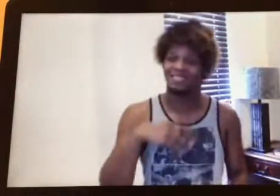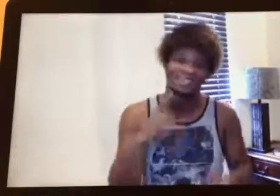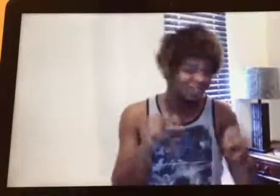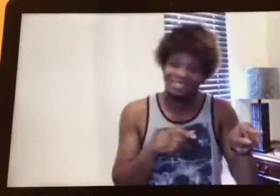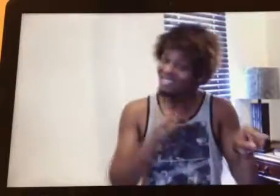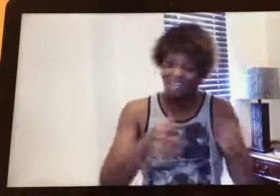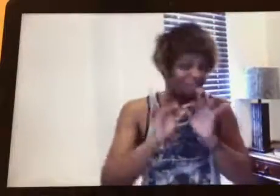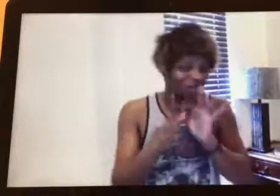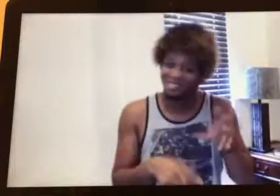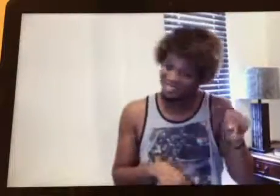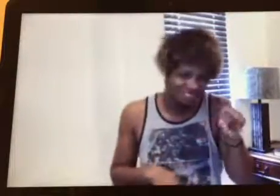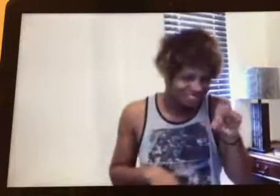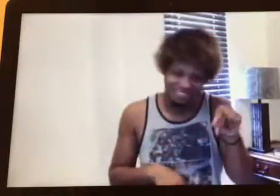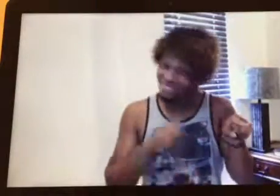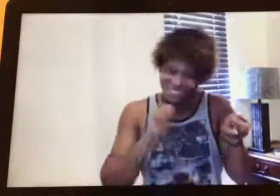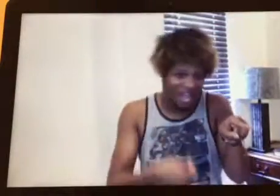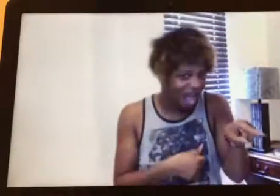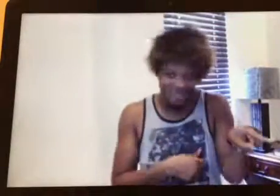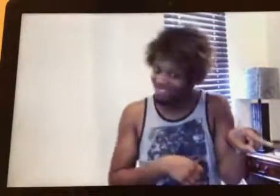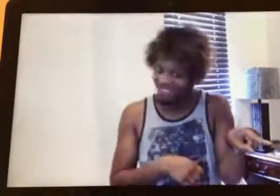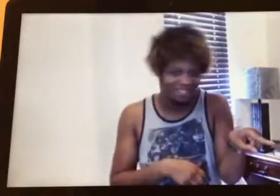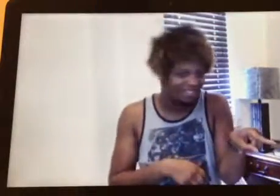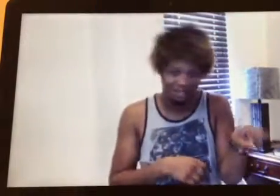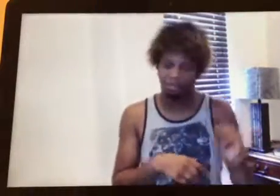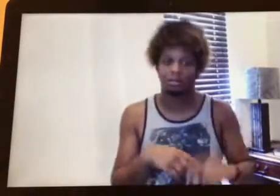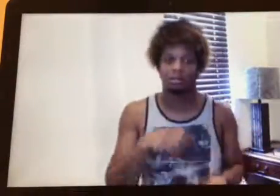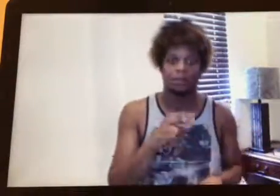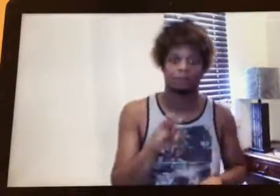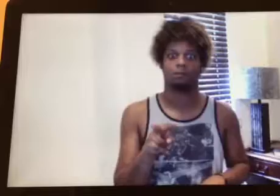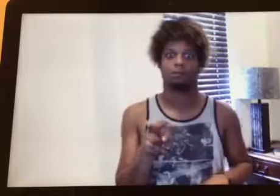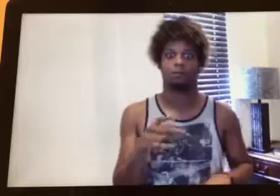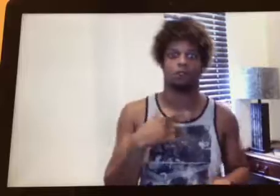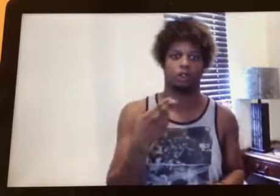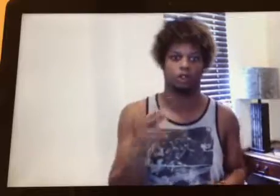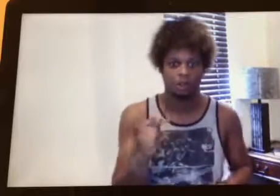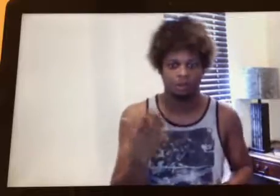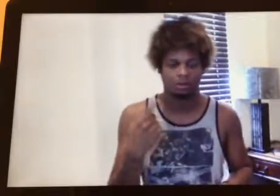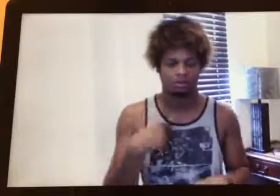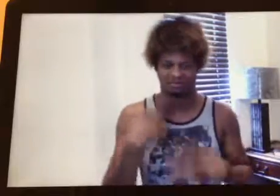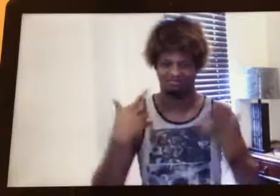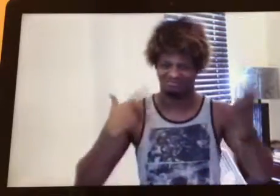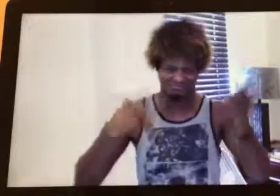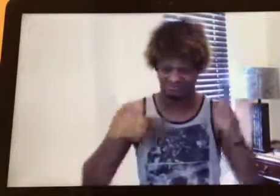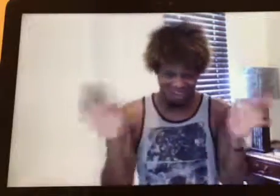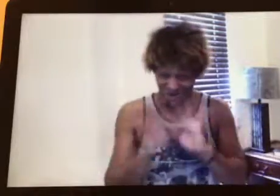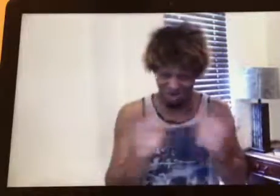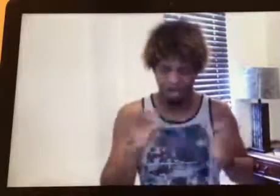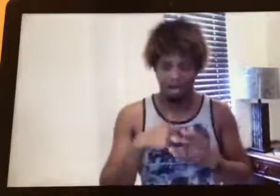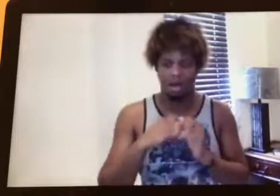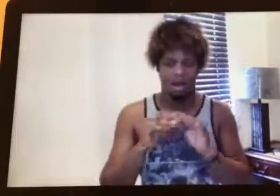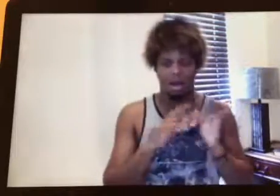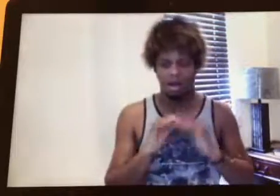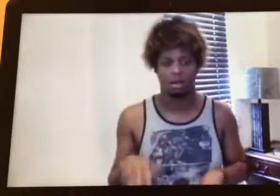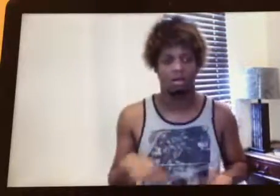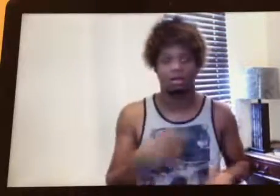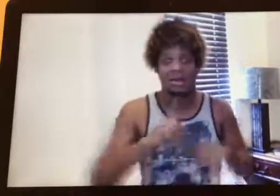like, "No, he's not an interpreter. He's not signing." And they're like, what's happening? I don't